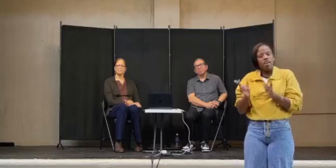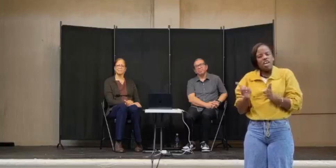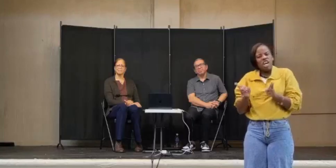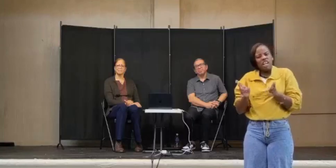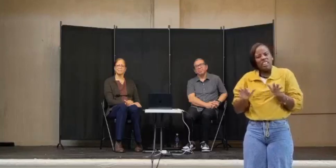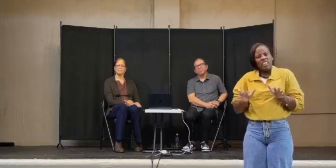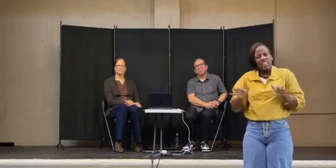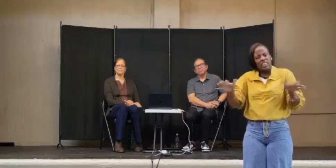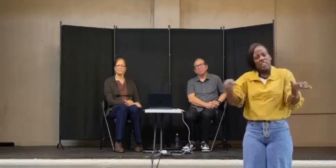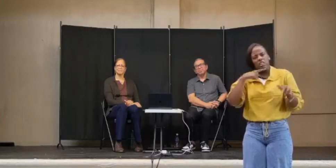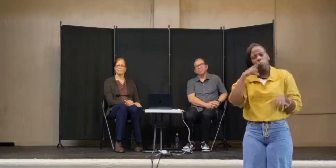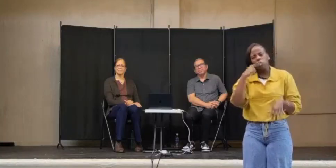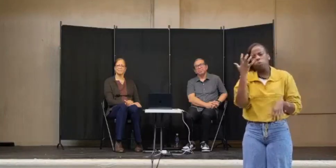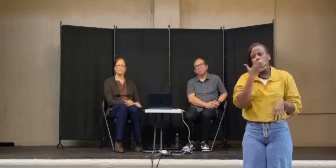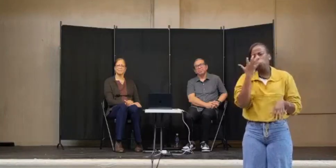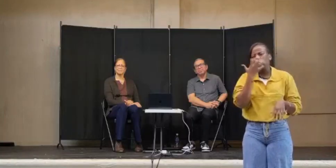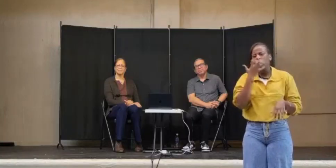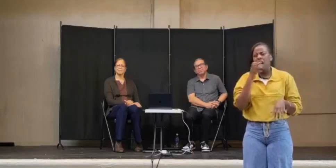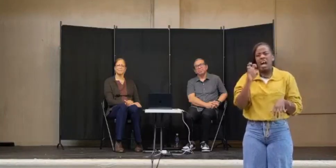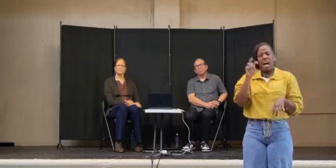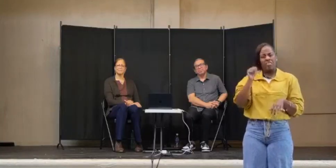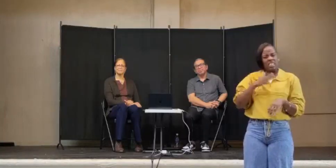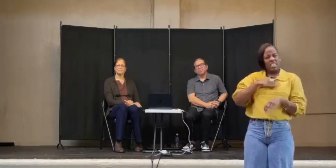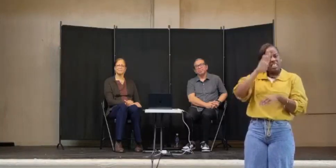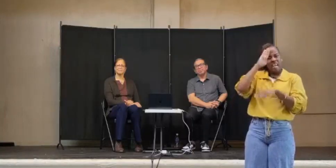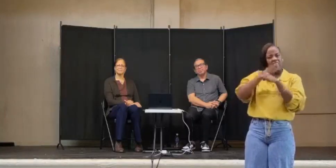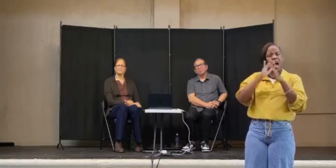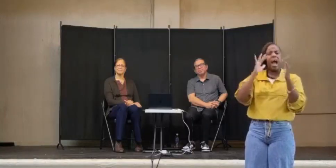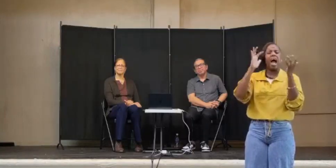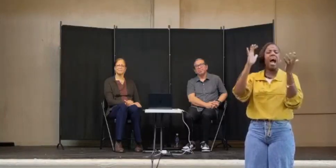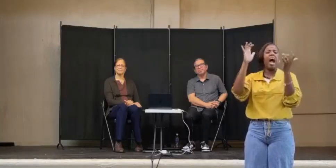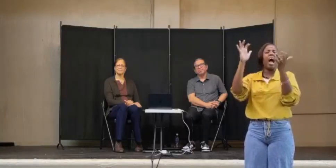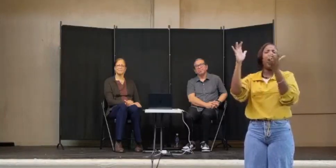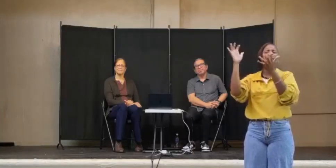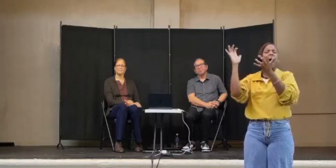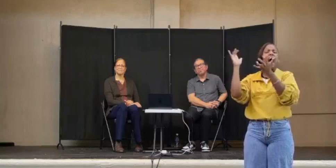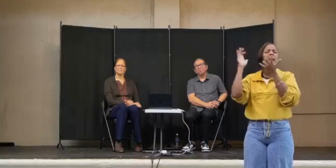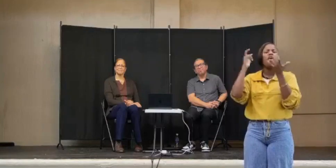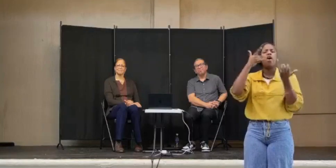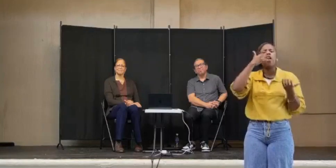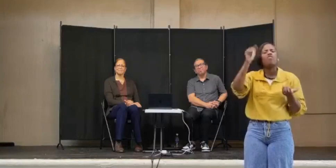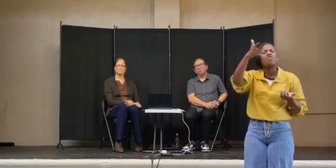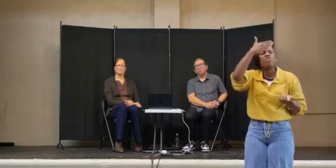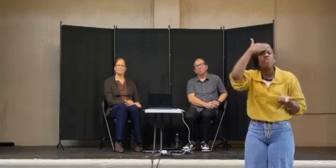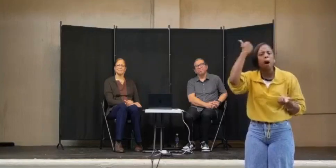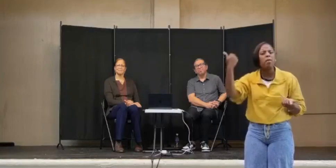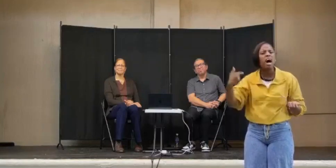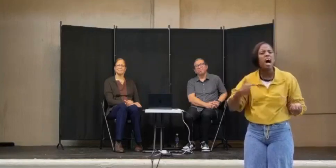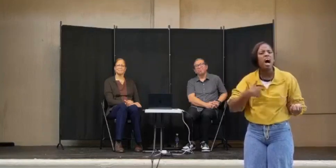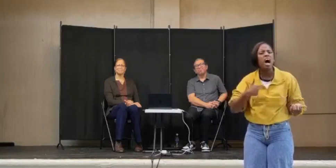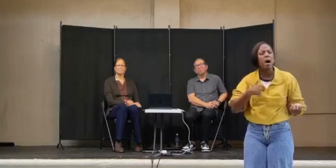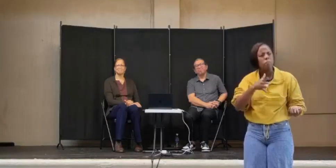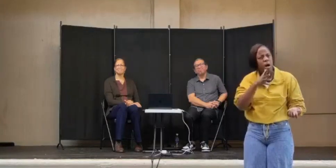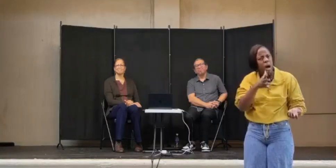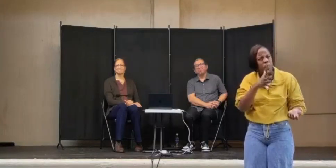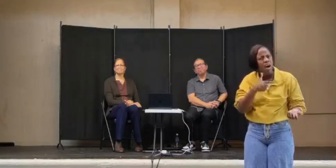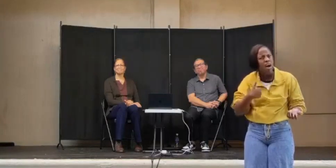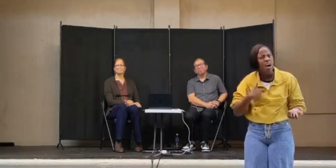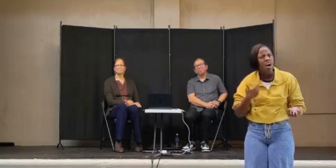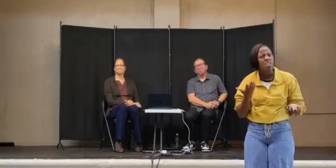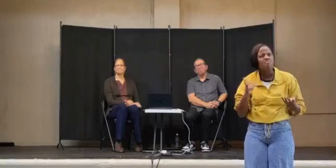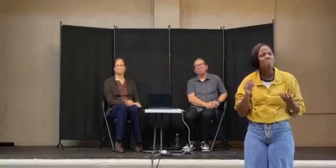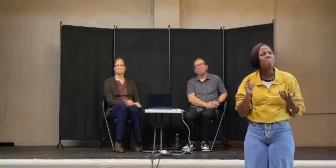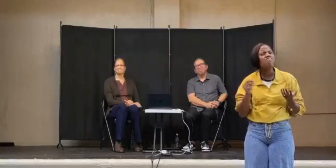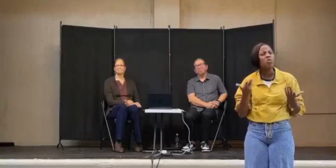be happy on this day. And I just started to feel like it was really tough. Like, everyone in the room was laughing